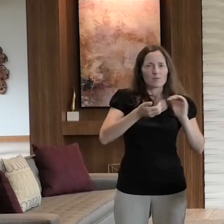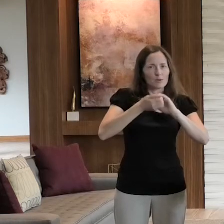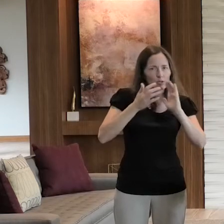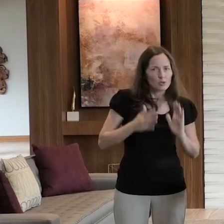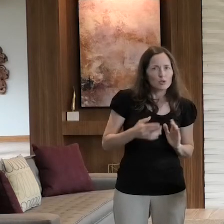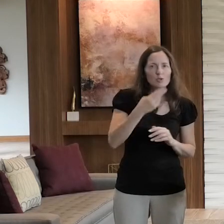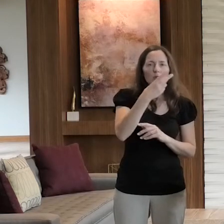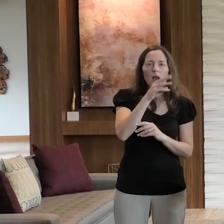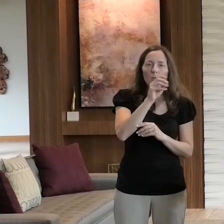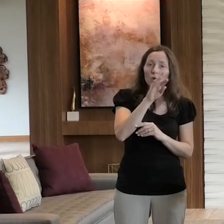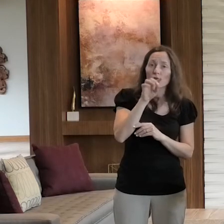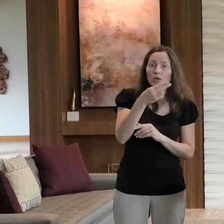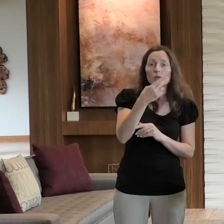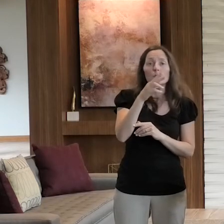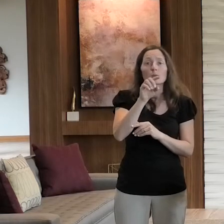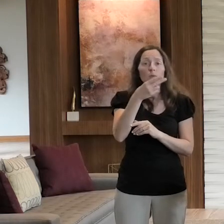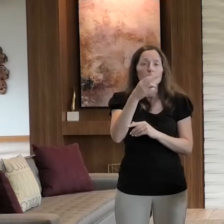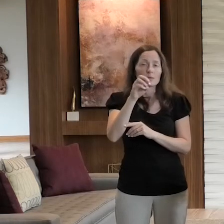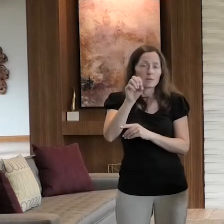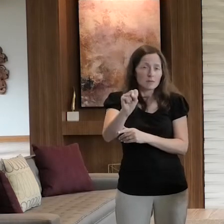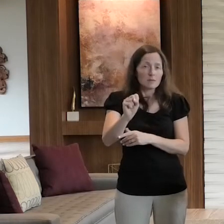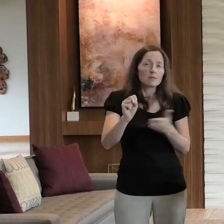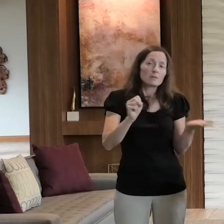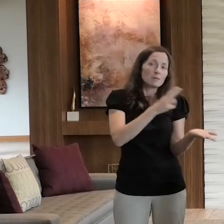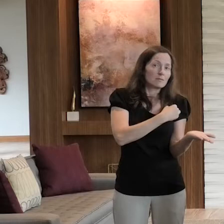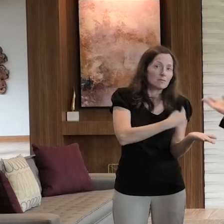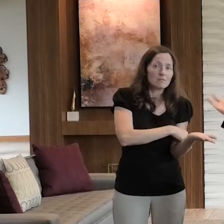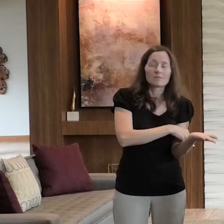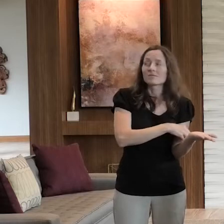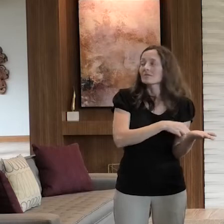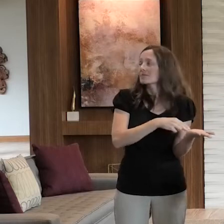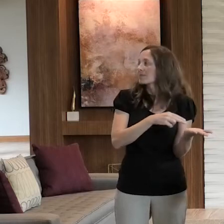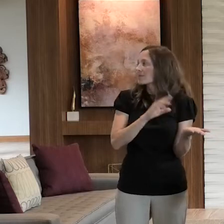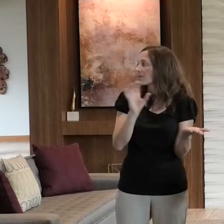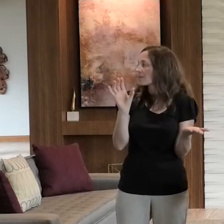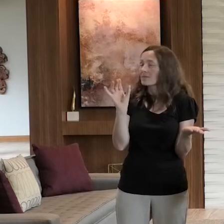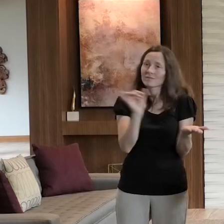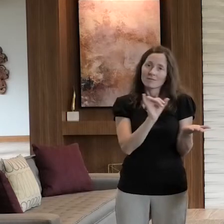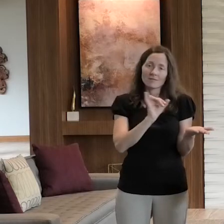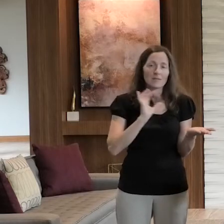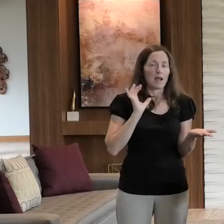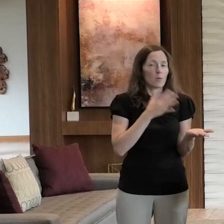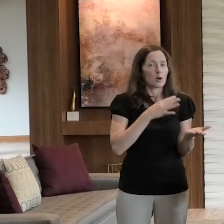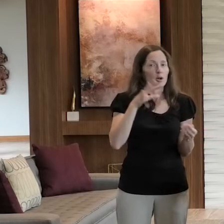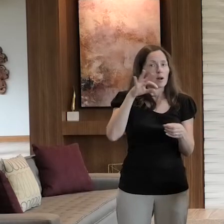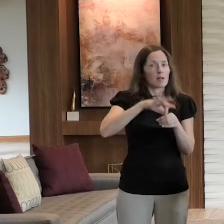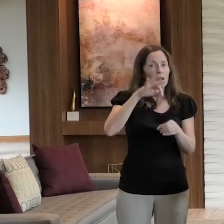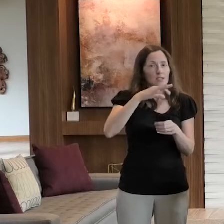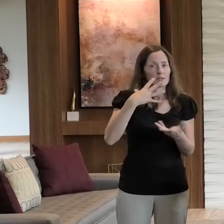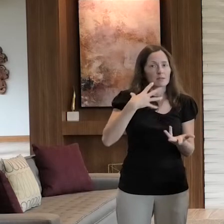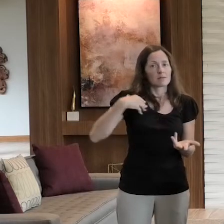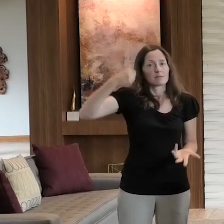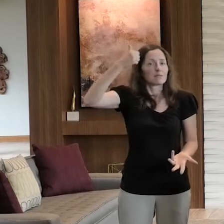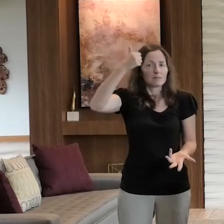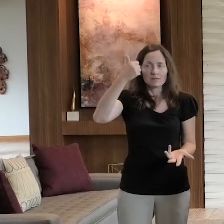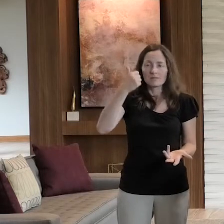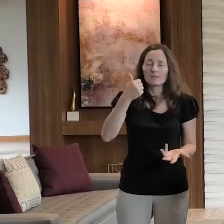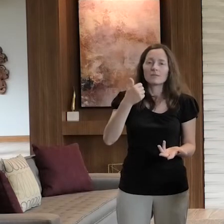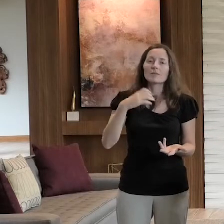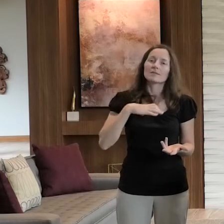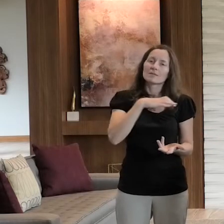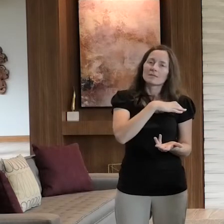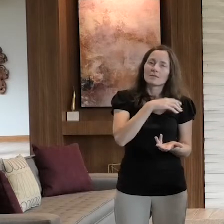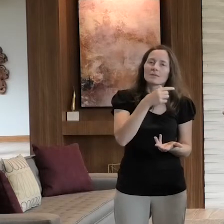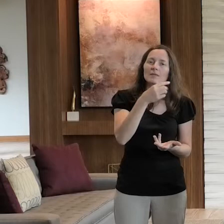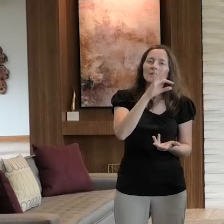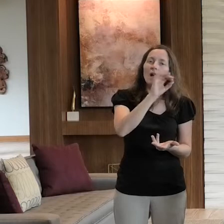and the hospital, and so many others, and also to our elected officials as well, in Councilman Greg Fox and Mary Kay